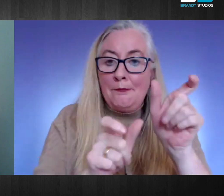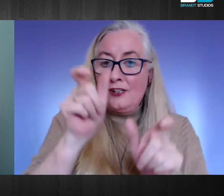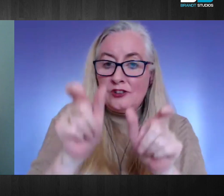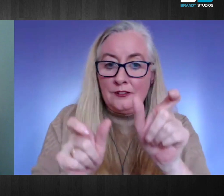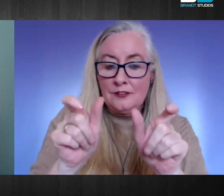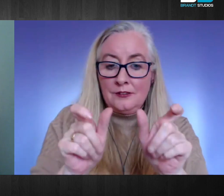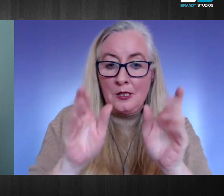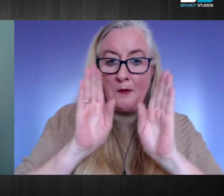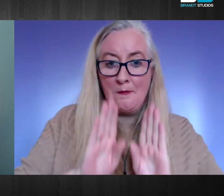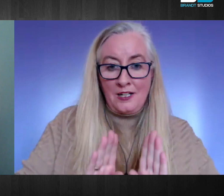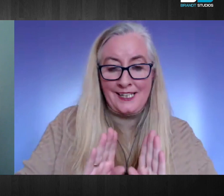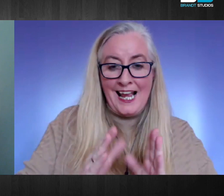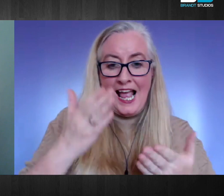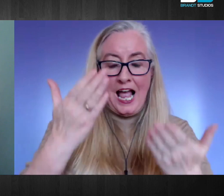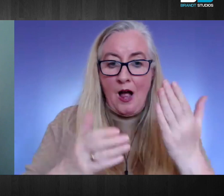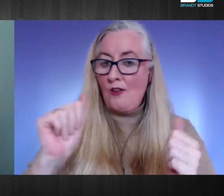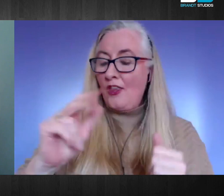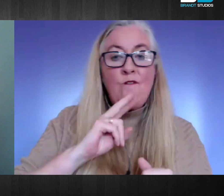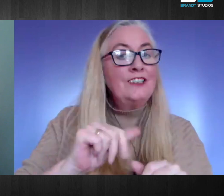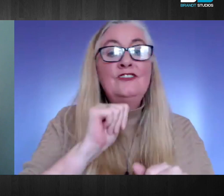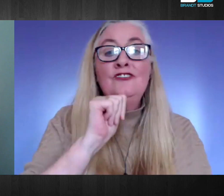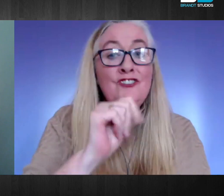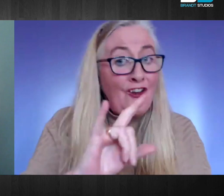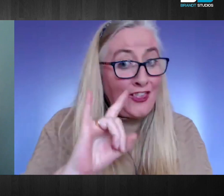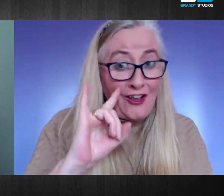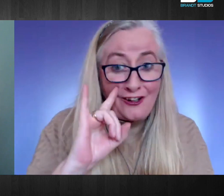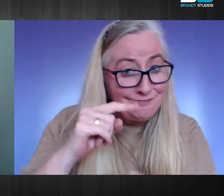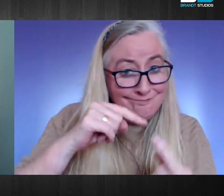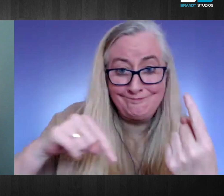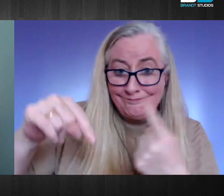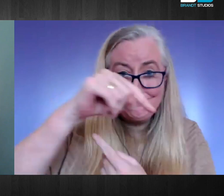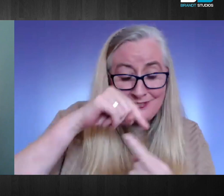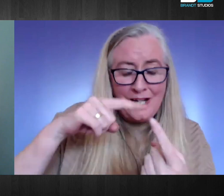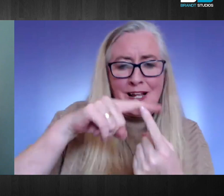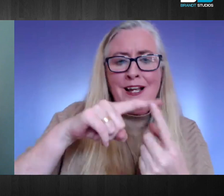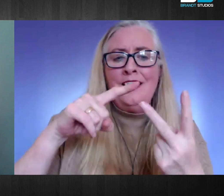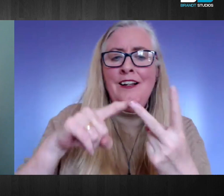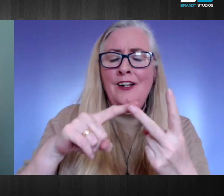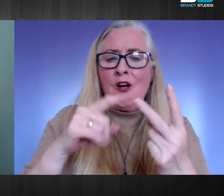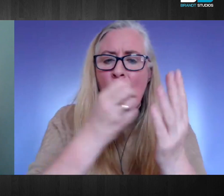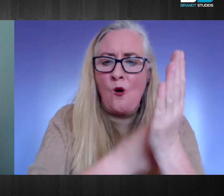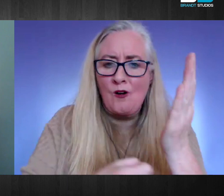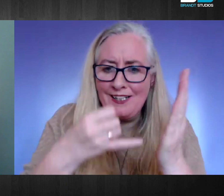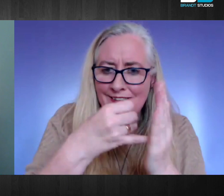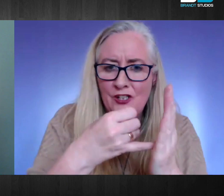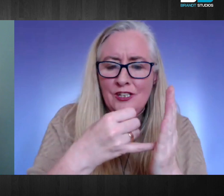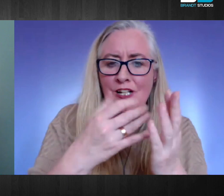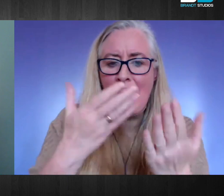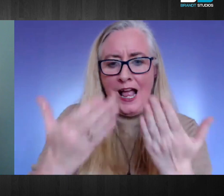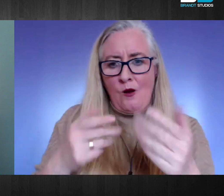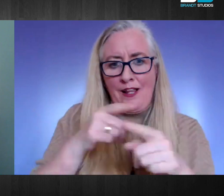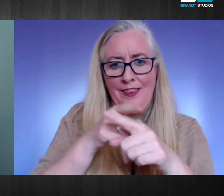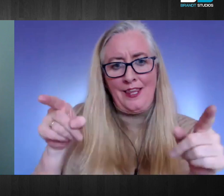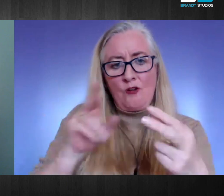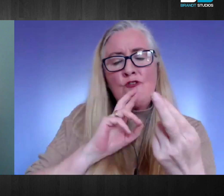their voice hasn't been heard, and then some of the more institutional and organisational responses, which are beginning to